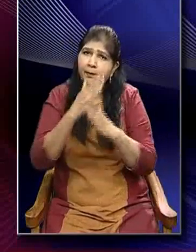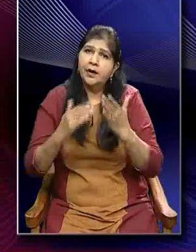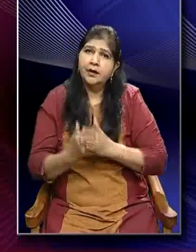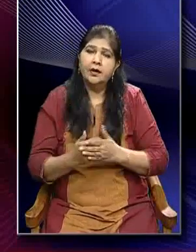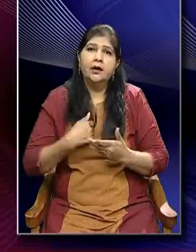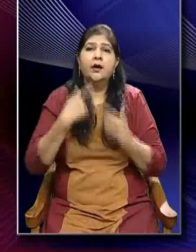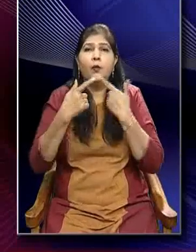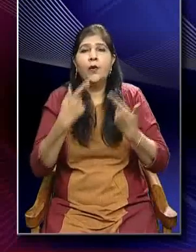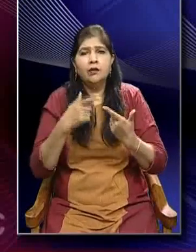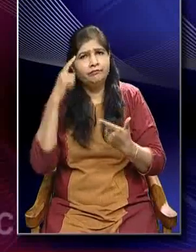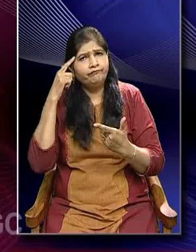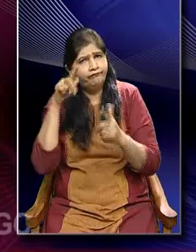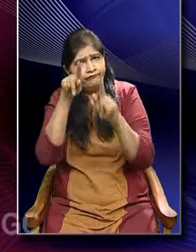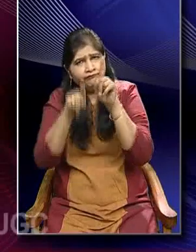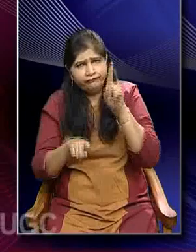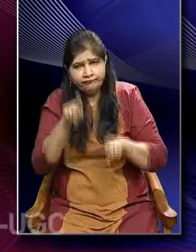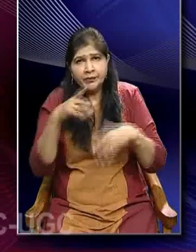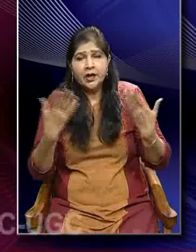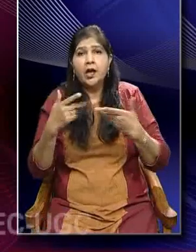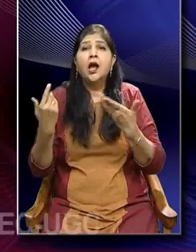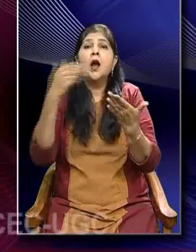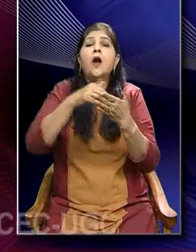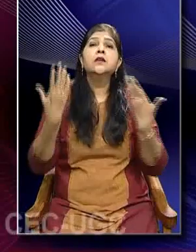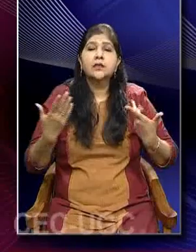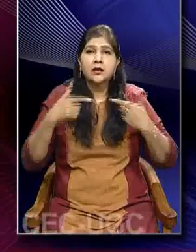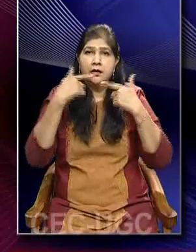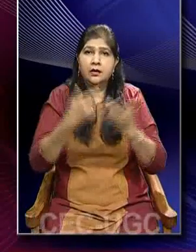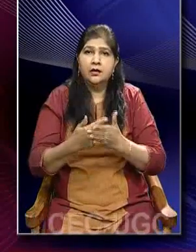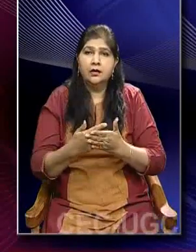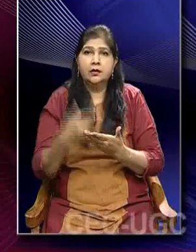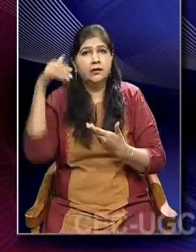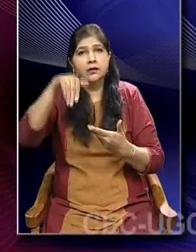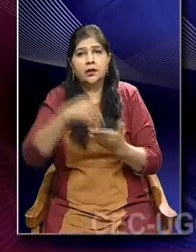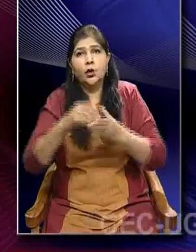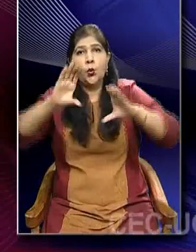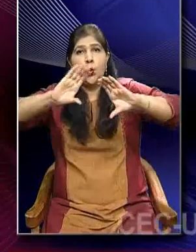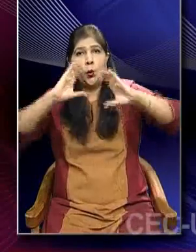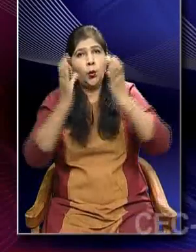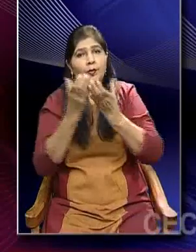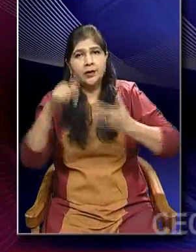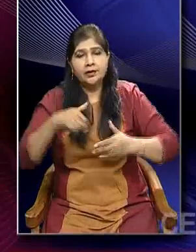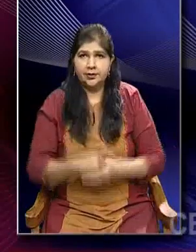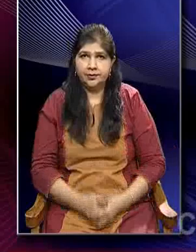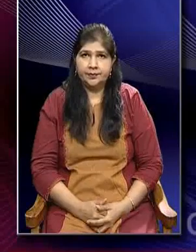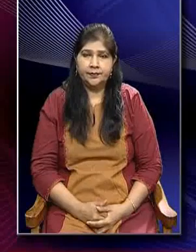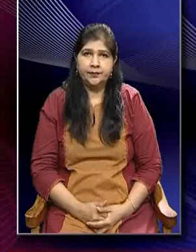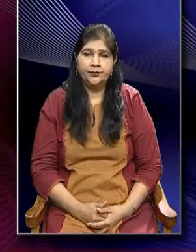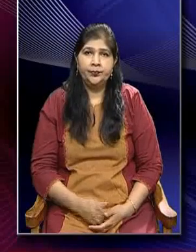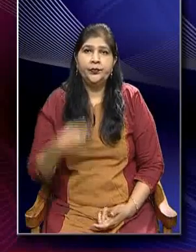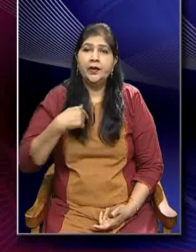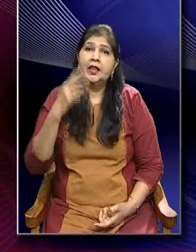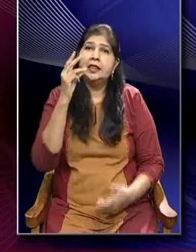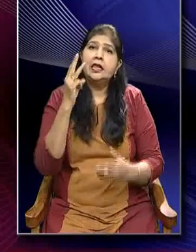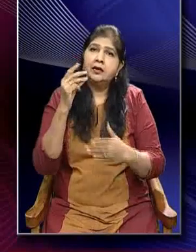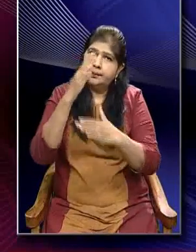we shall analyze causes of globalization. In the